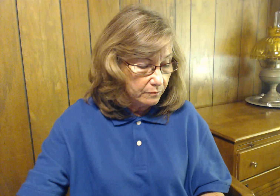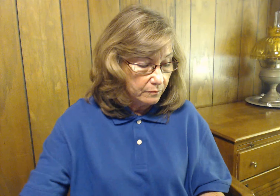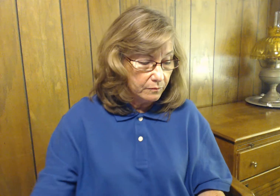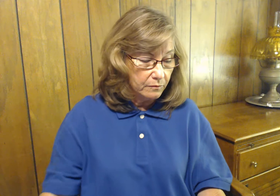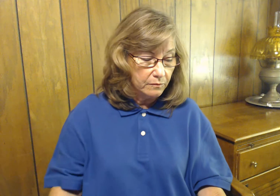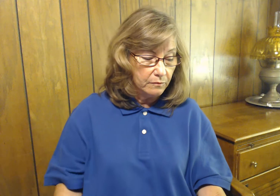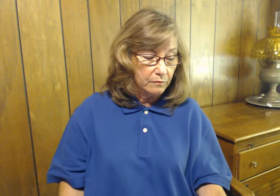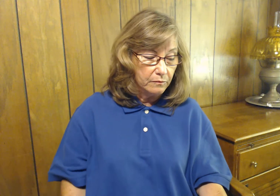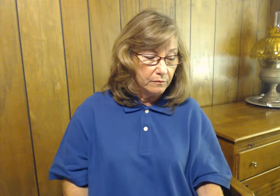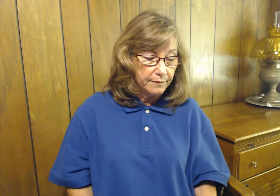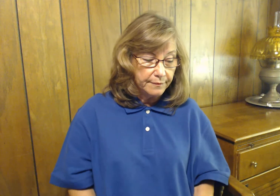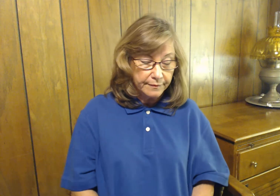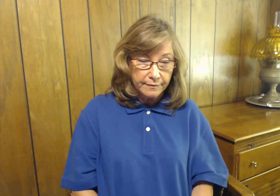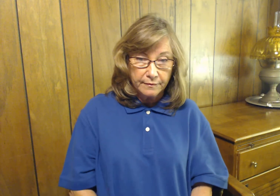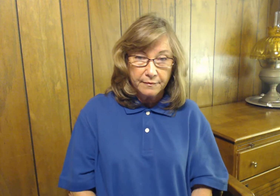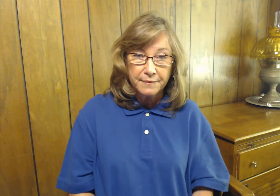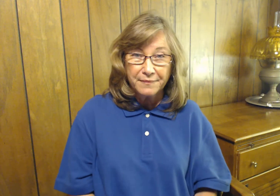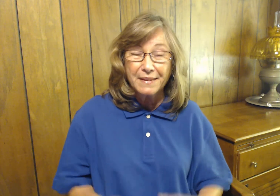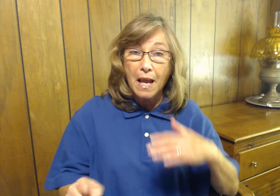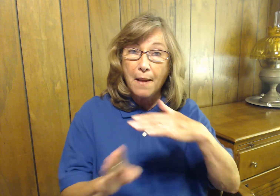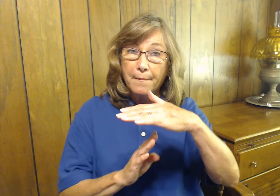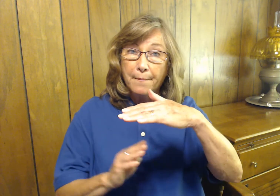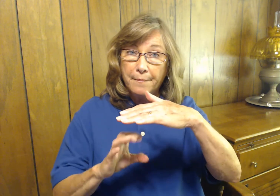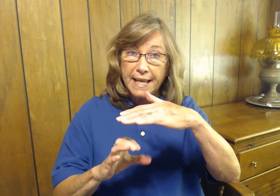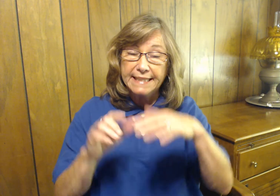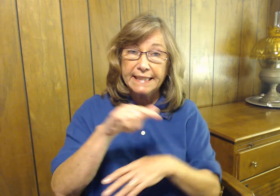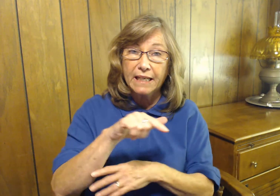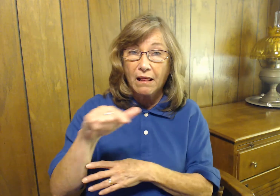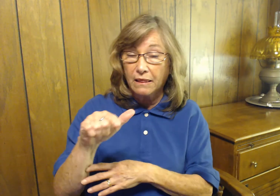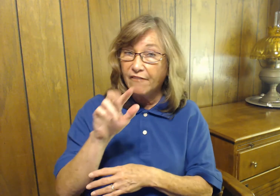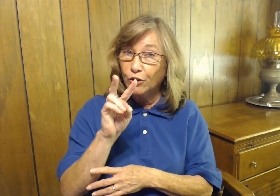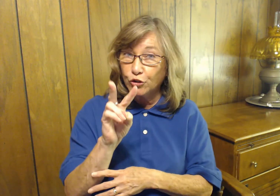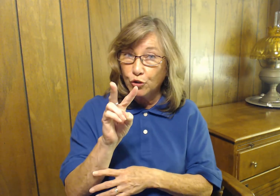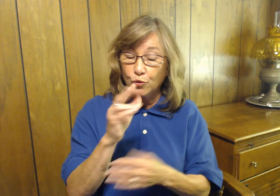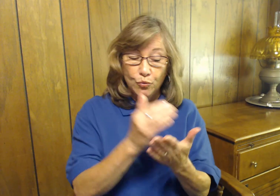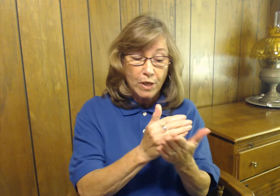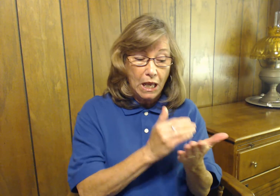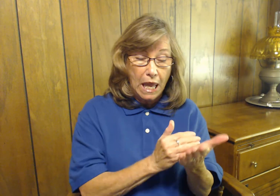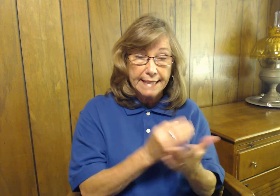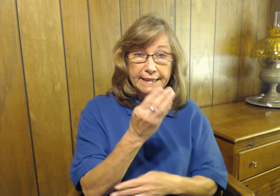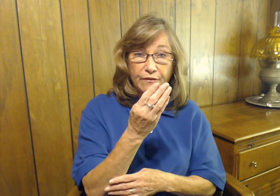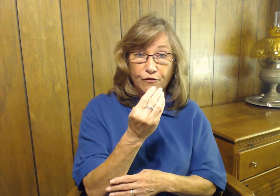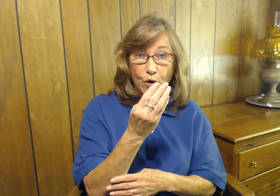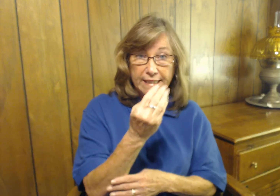basic level 2 lesson 14 vocabulary